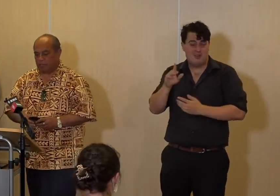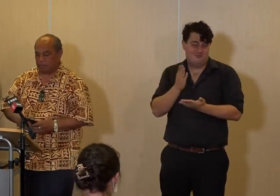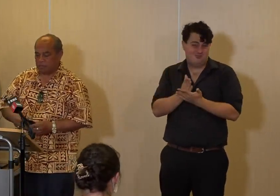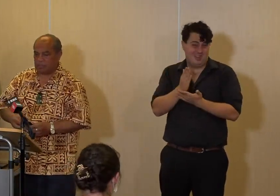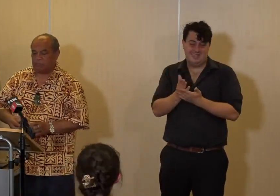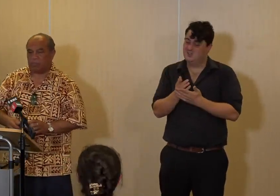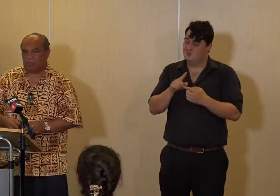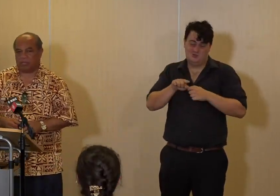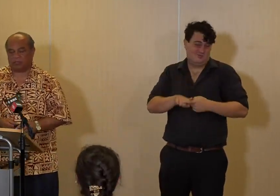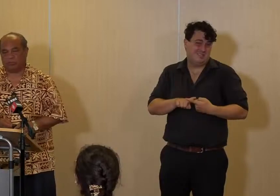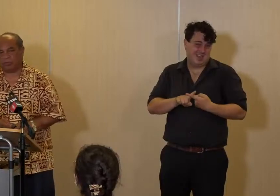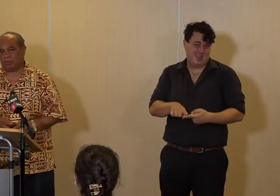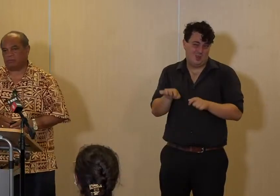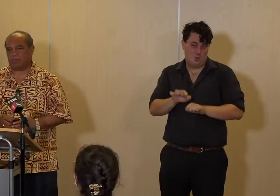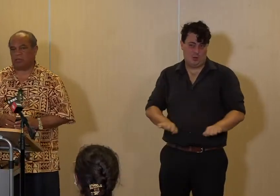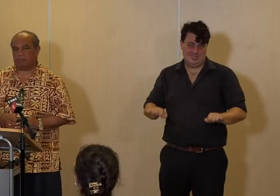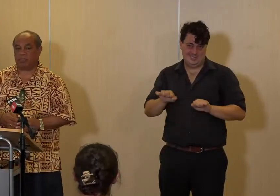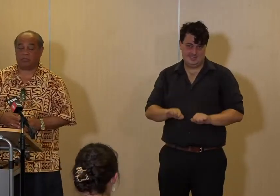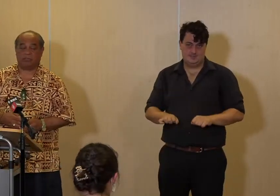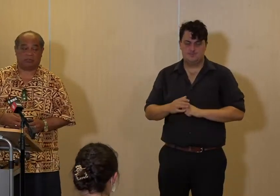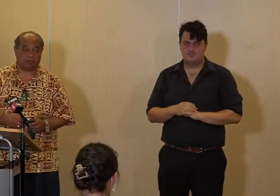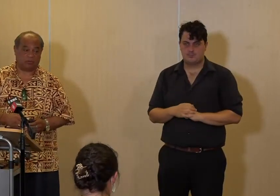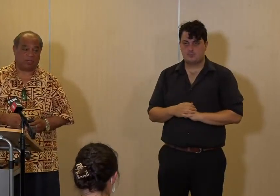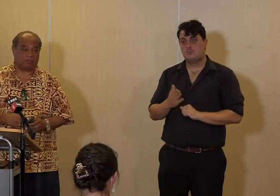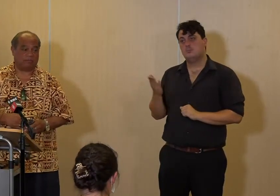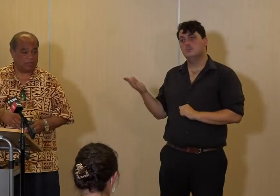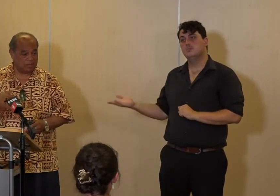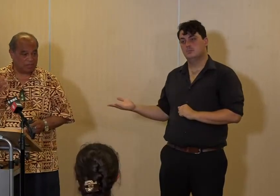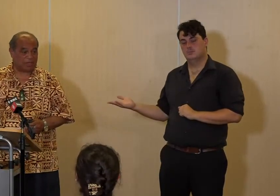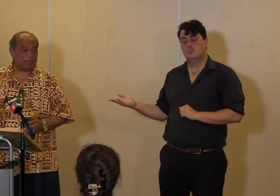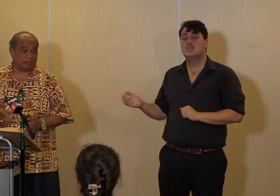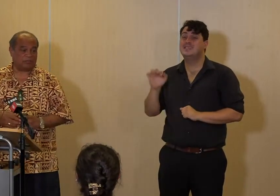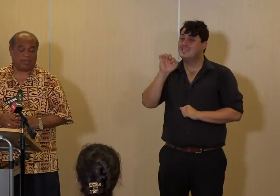I mean, yes, we've got MPs who have